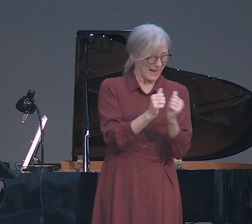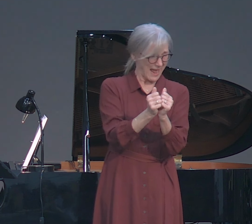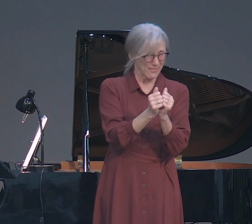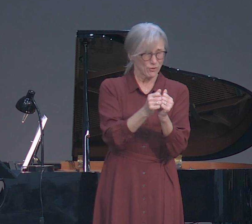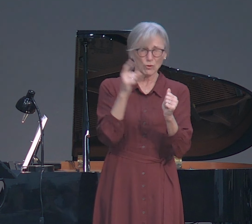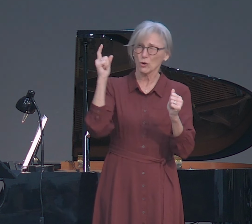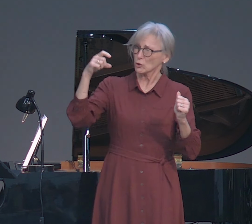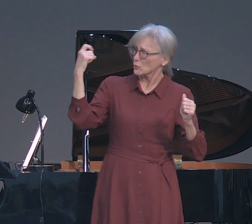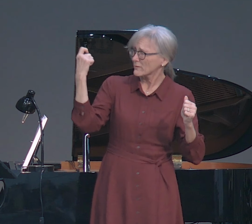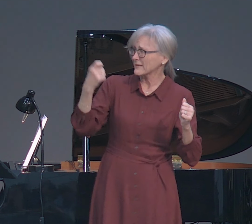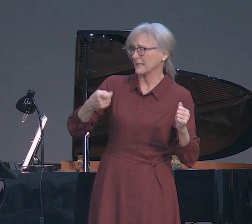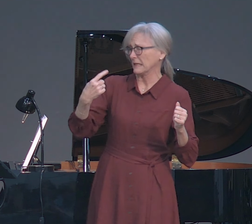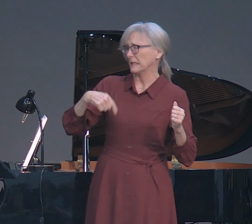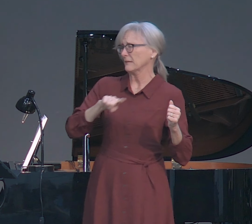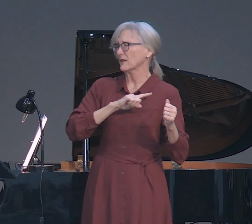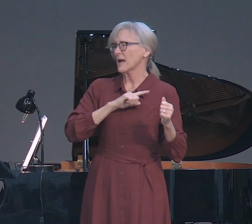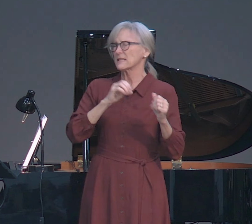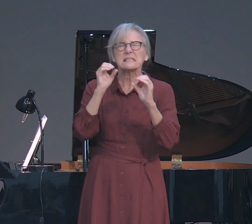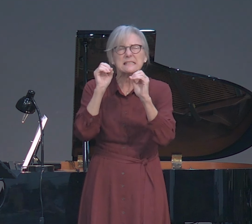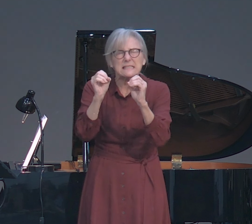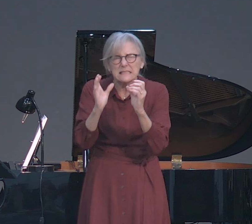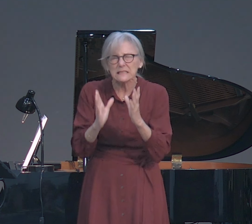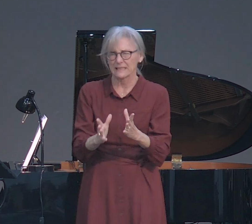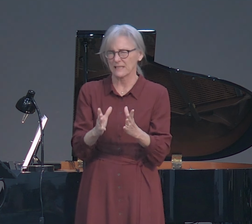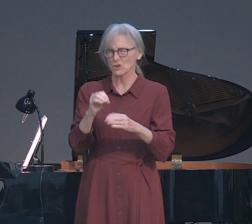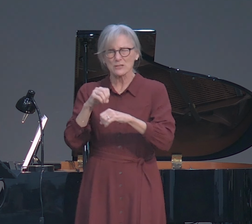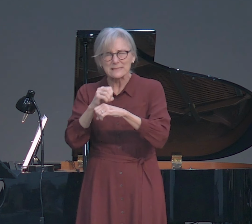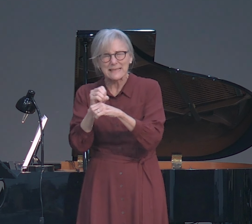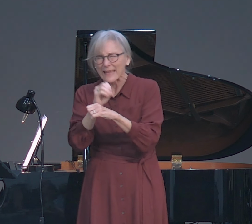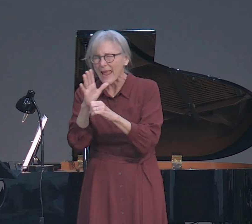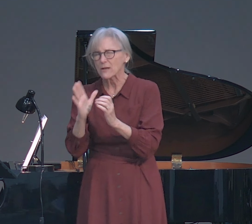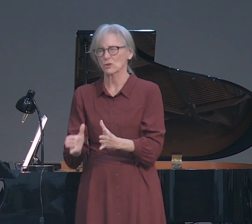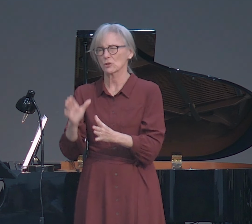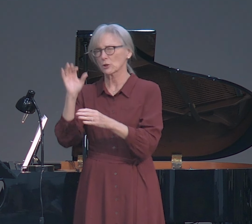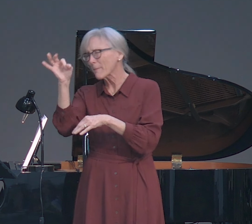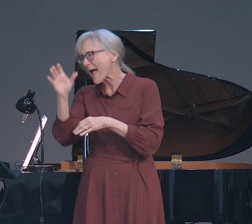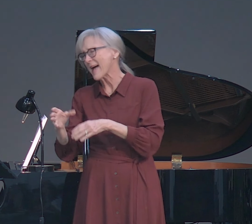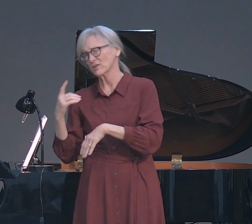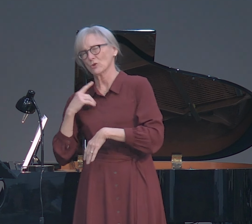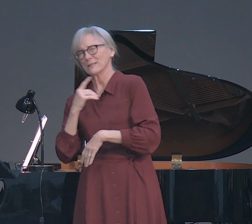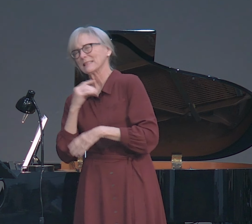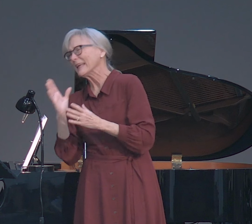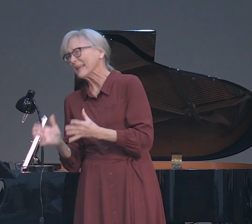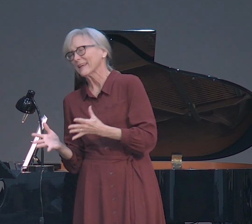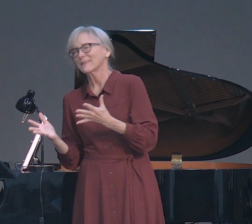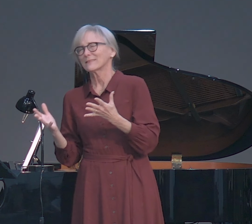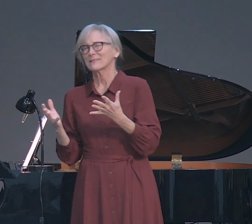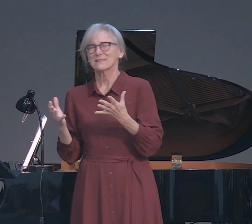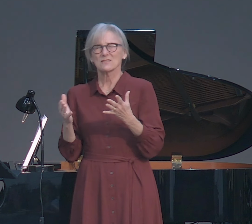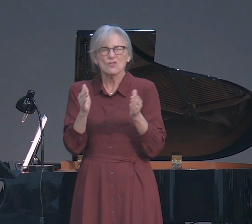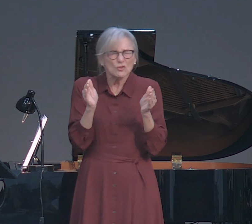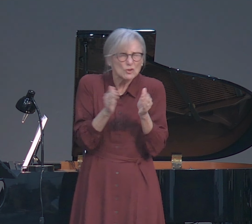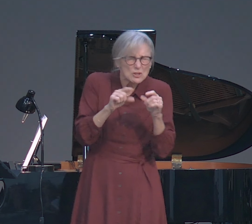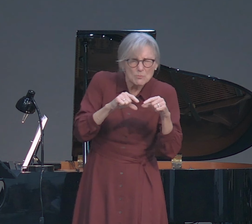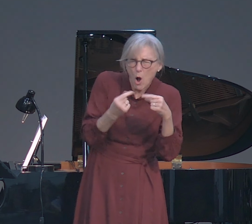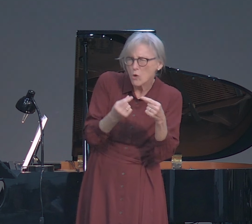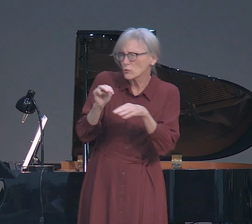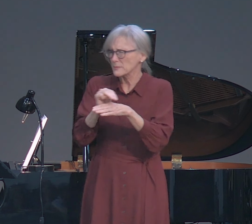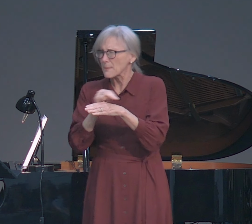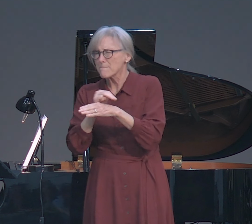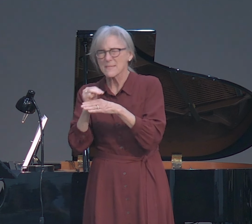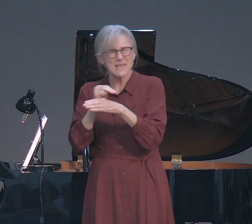You've given us teachers and counselors and pastors and deacons and small groups and